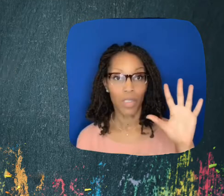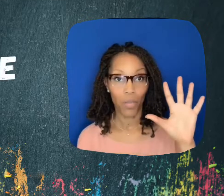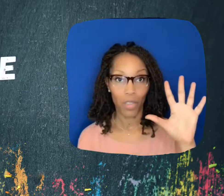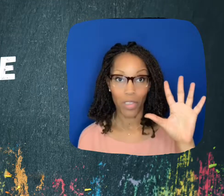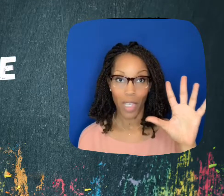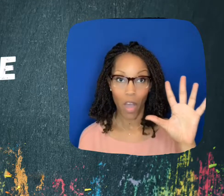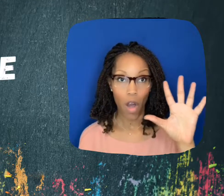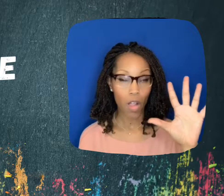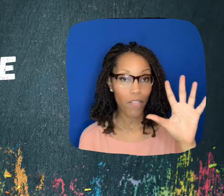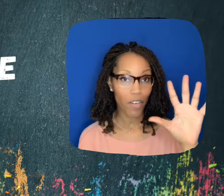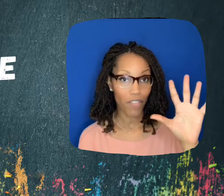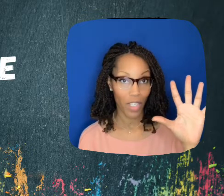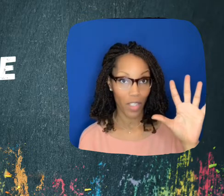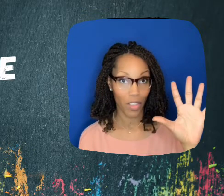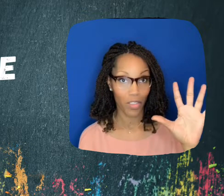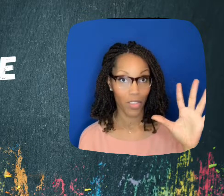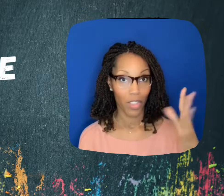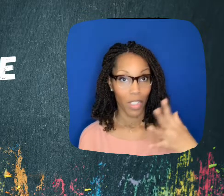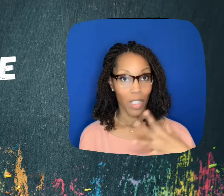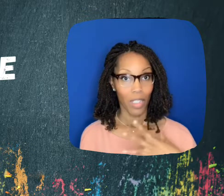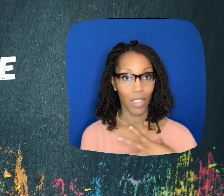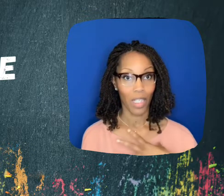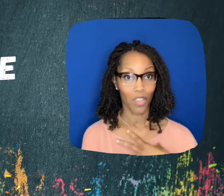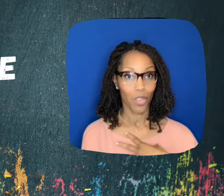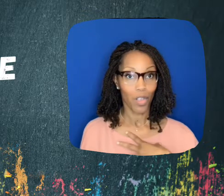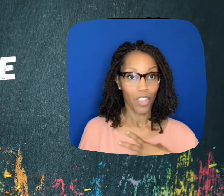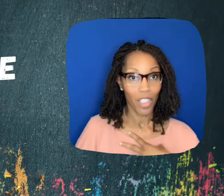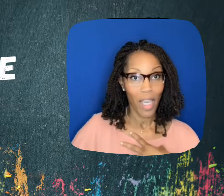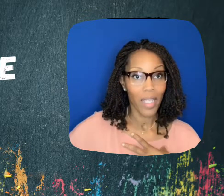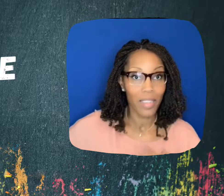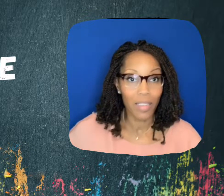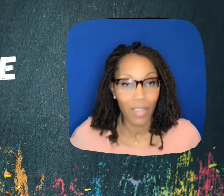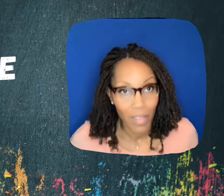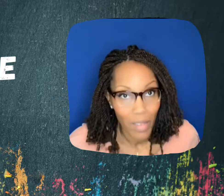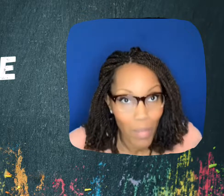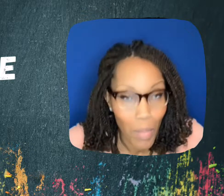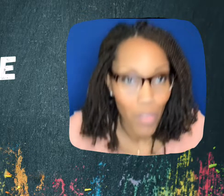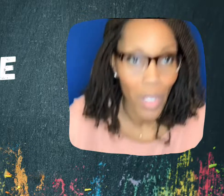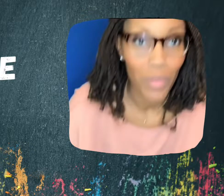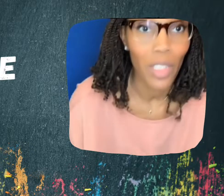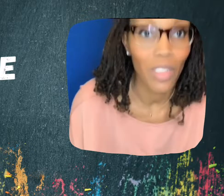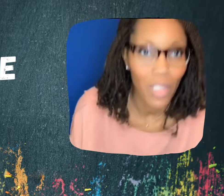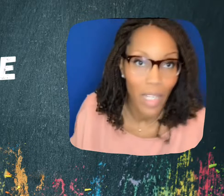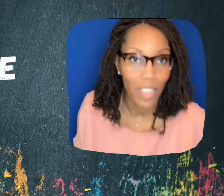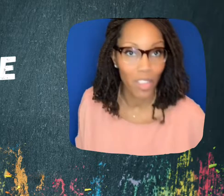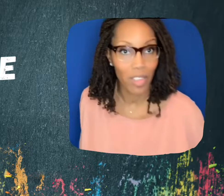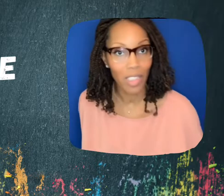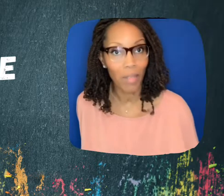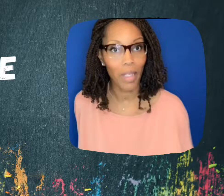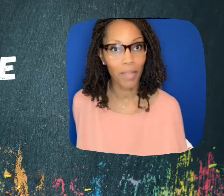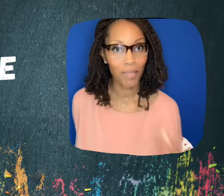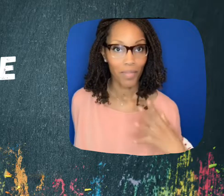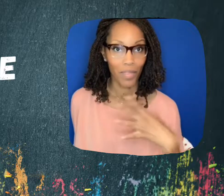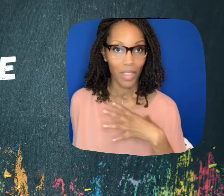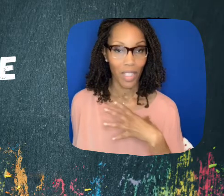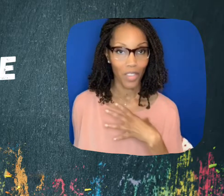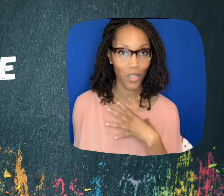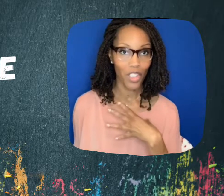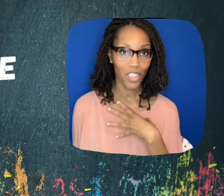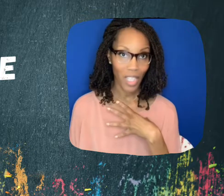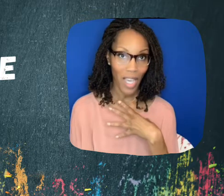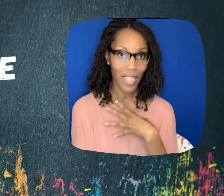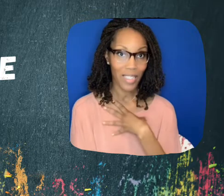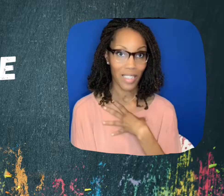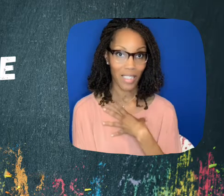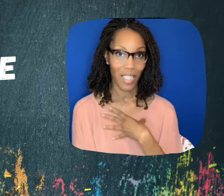So this time we're going to take all of our fingers, take it to our chest. Let me move up so you can actually see me. Take it to